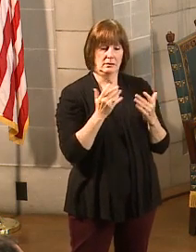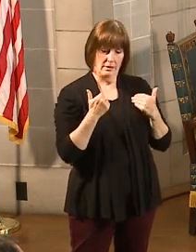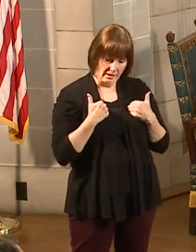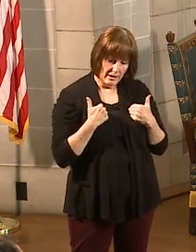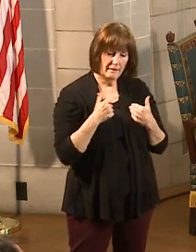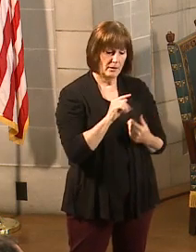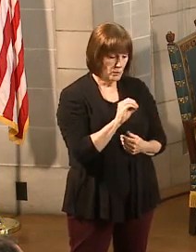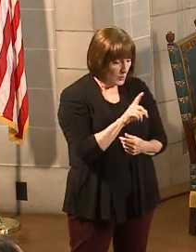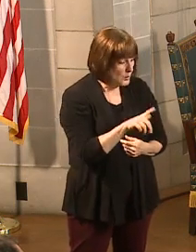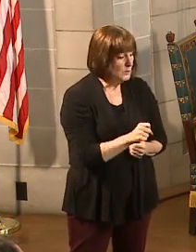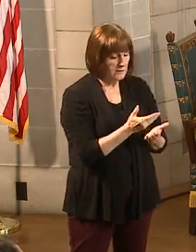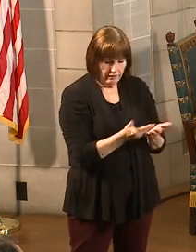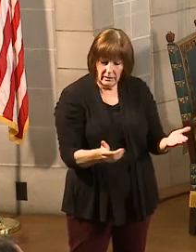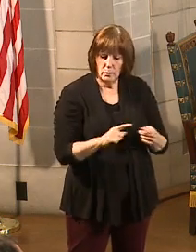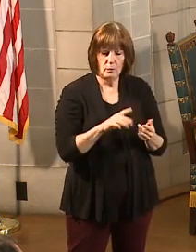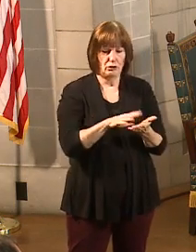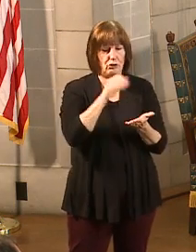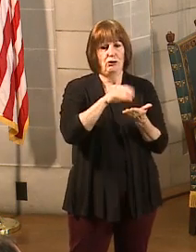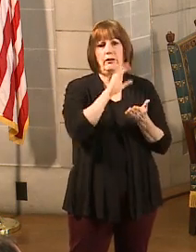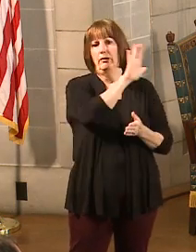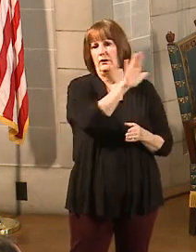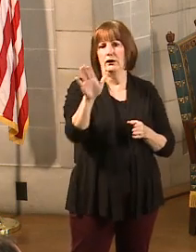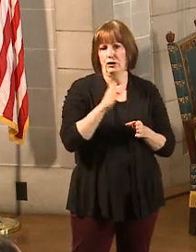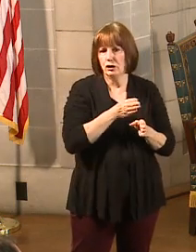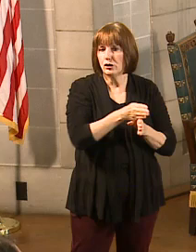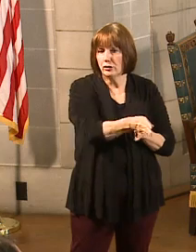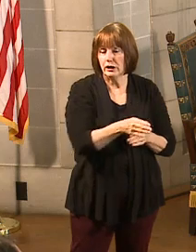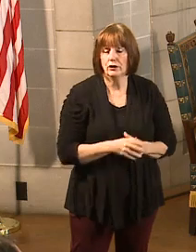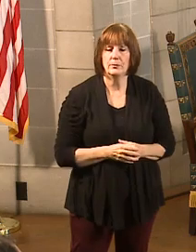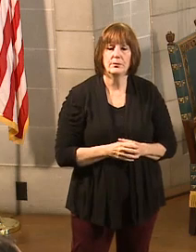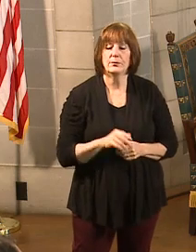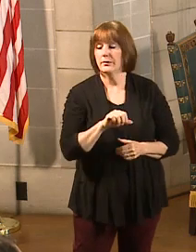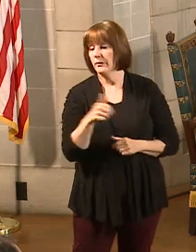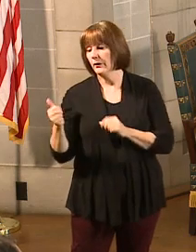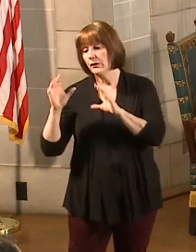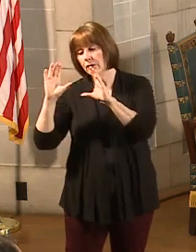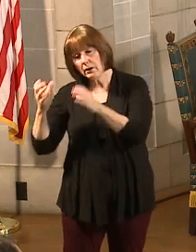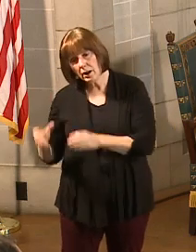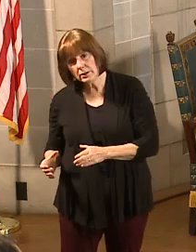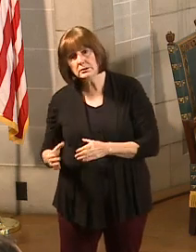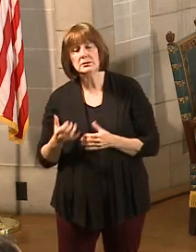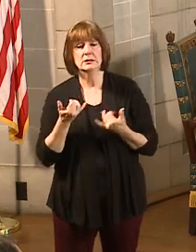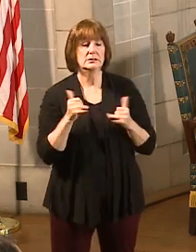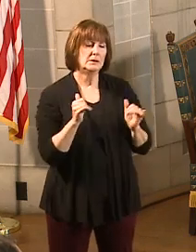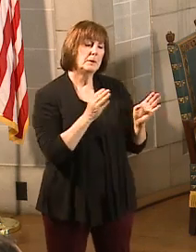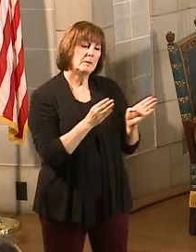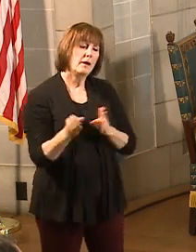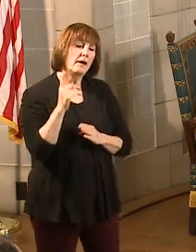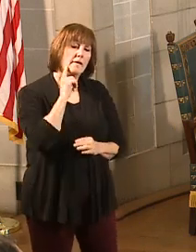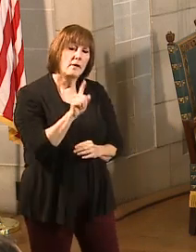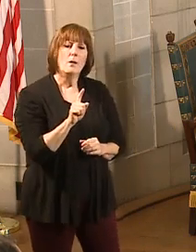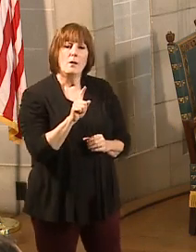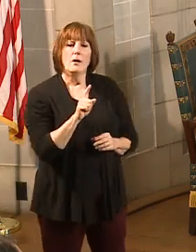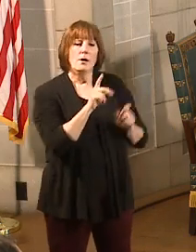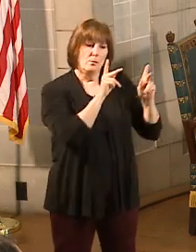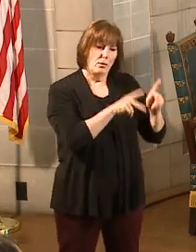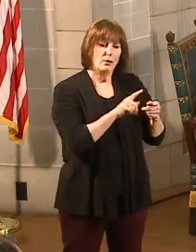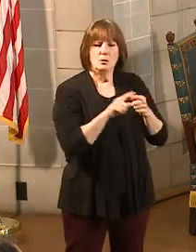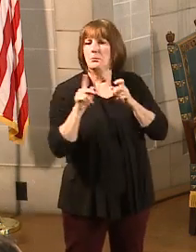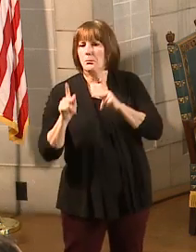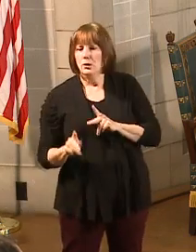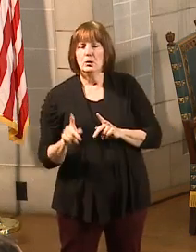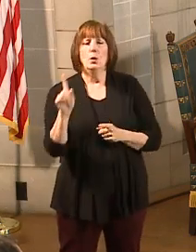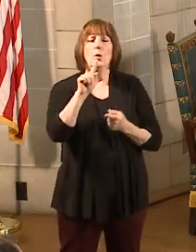tools that they need to learn those careers. In our other class environments, we're still planning for person-to-person wherever